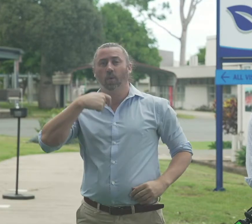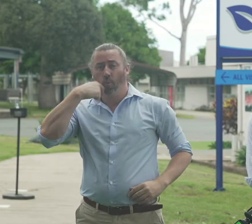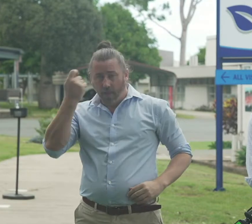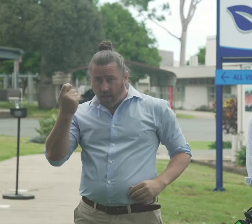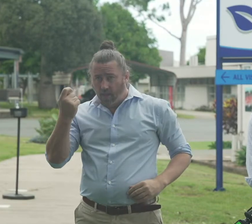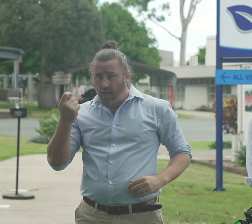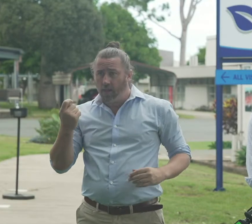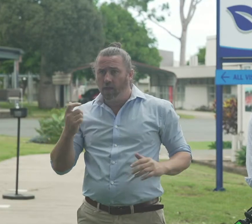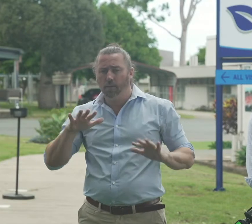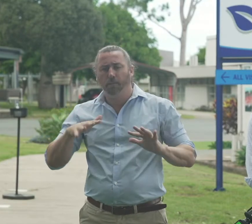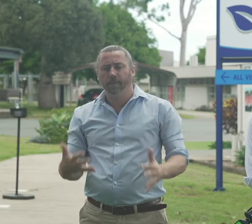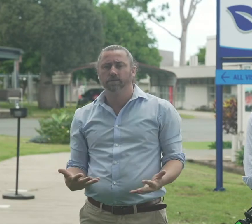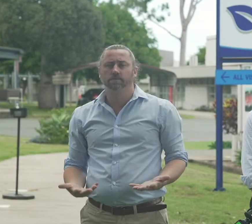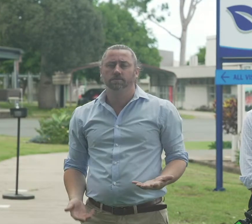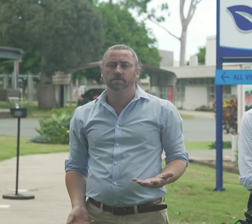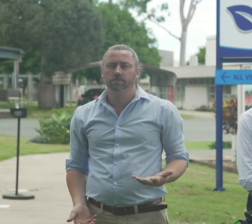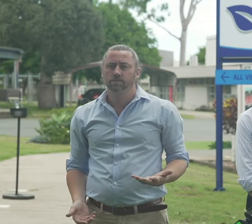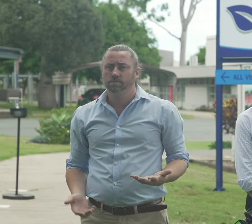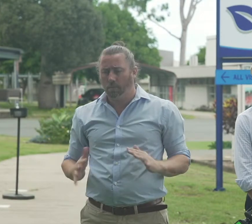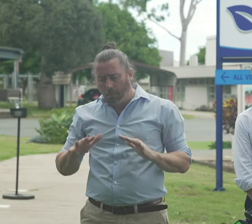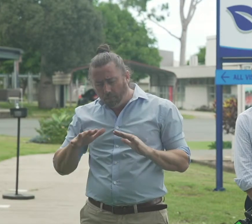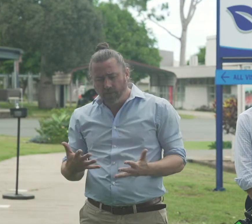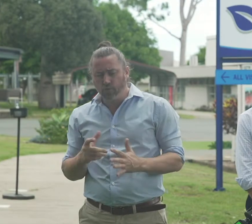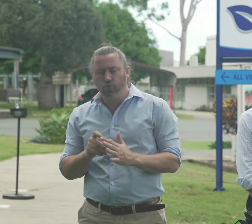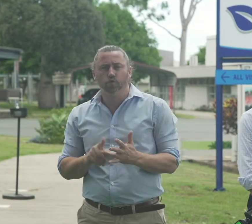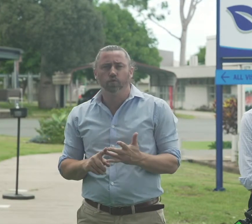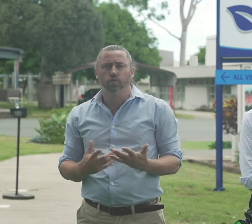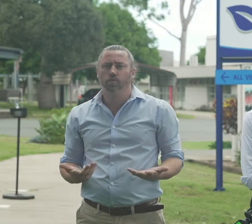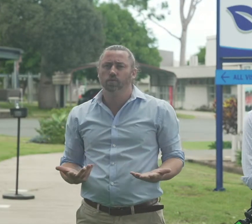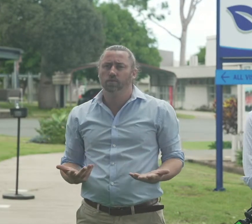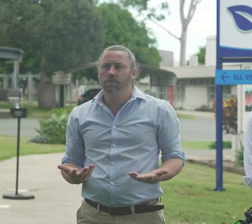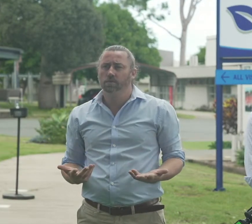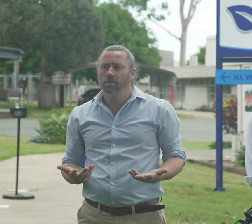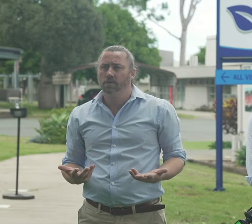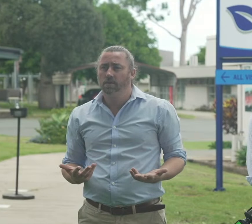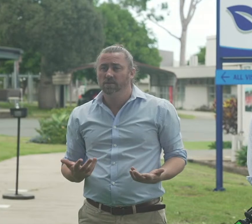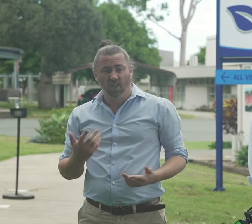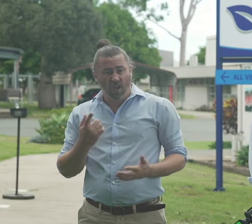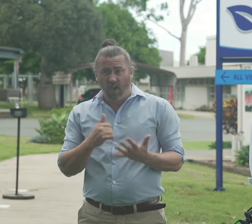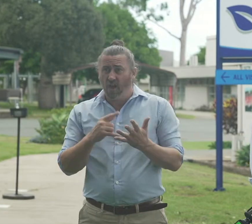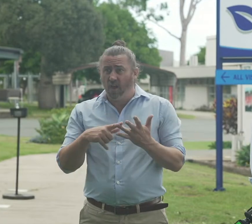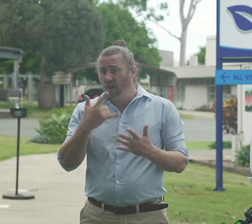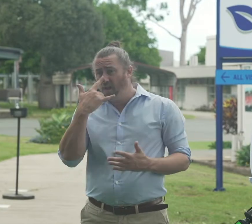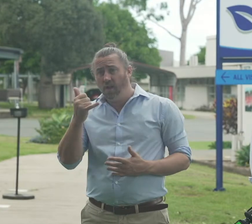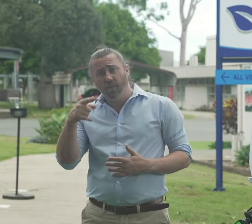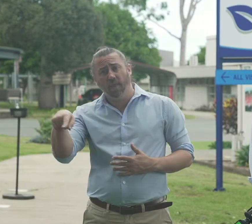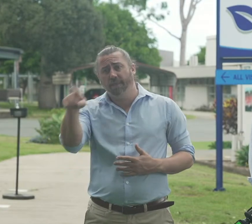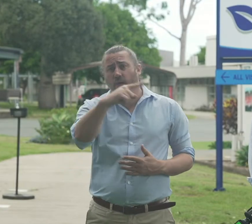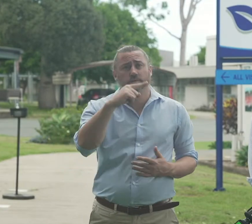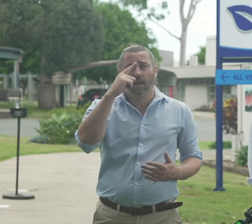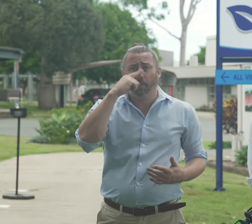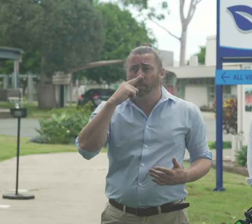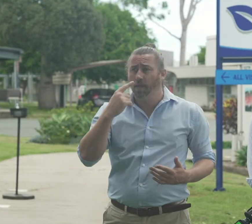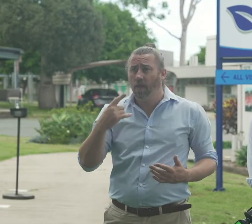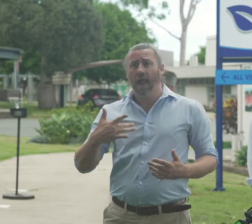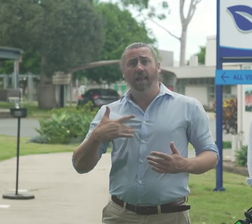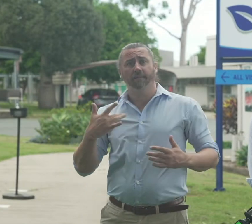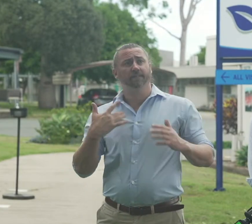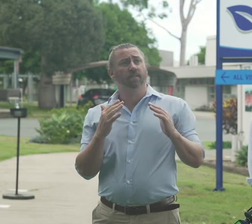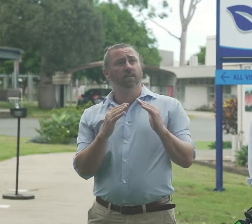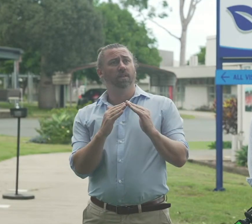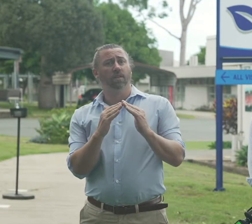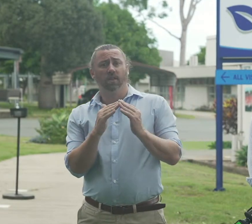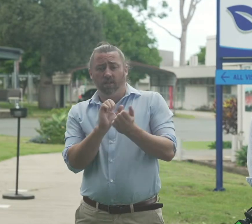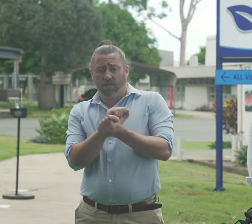to do that. And as a result, people are living in circumstances right now that they should not